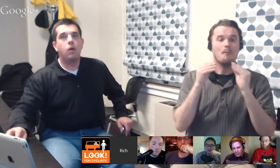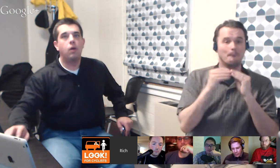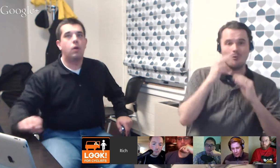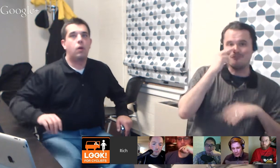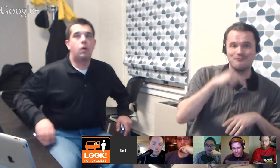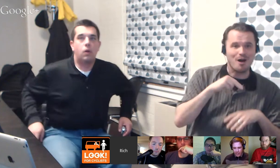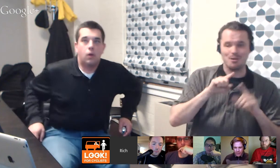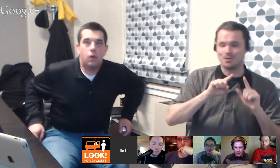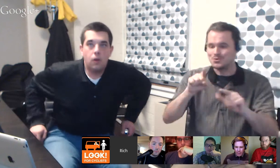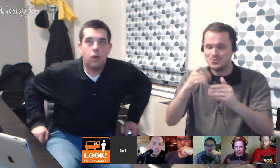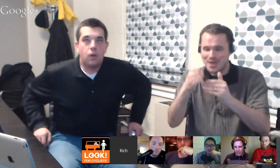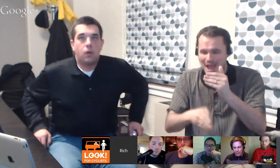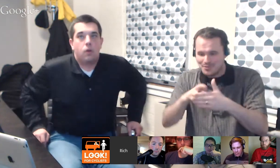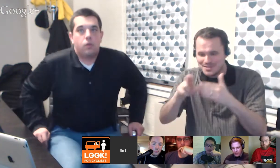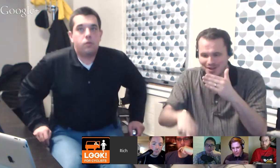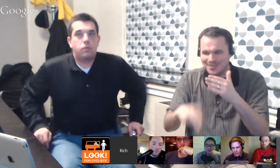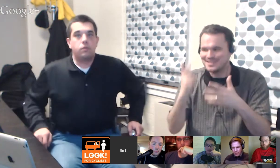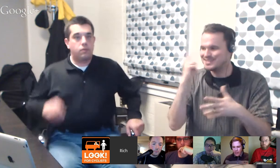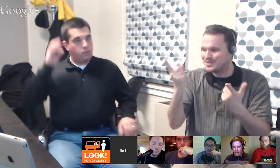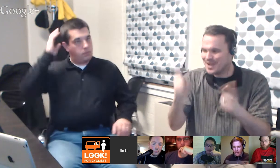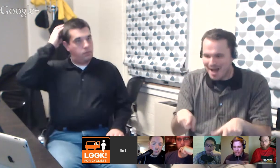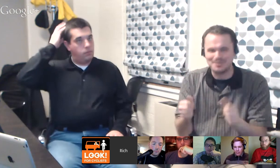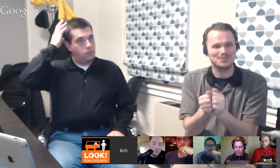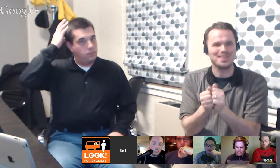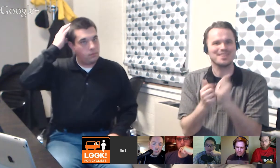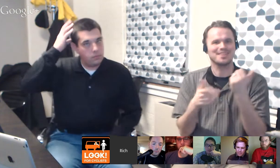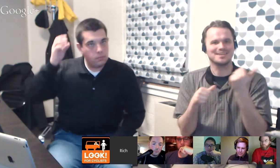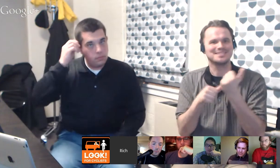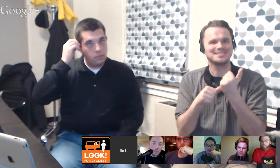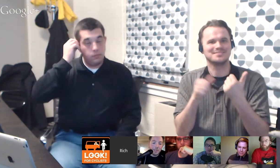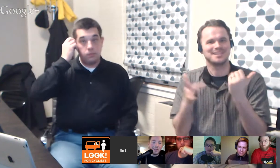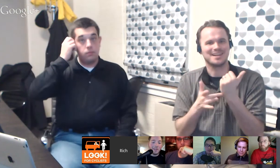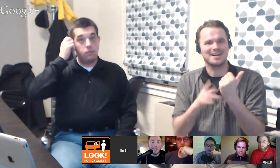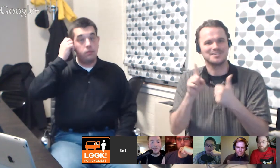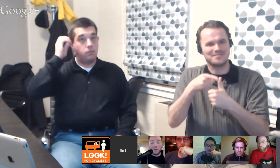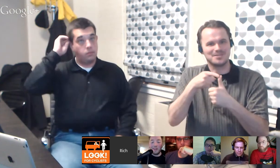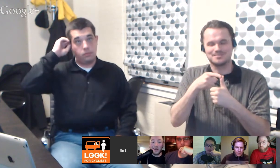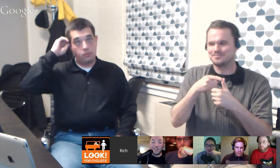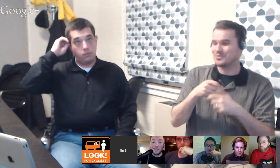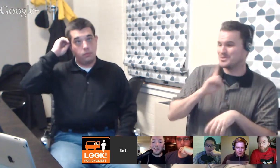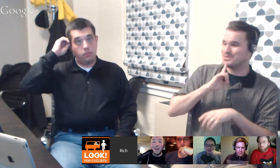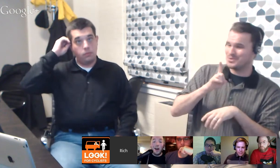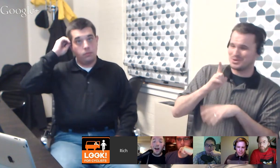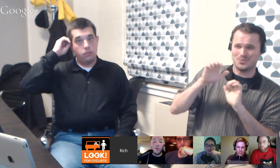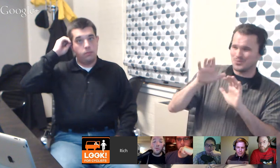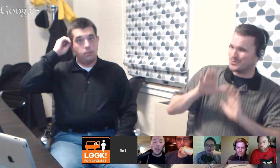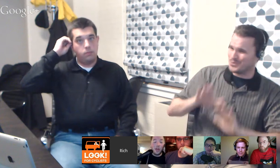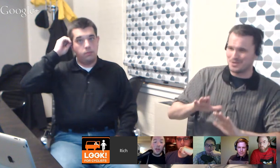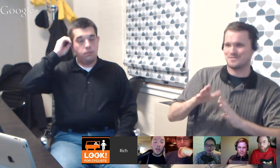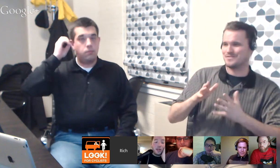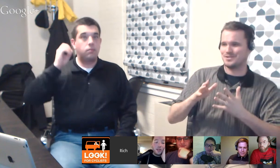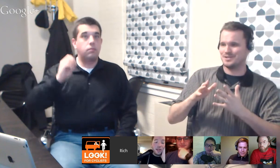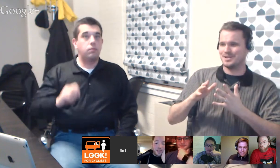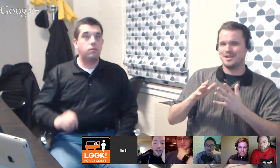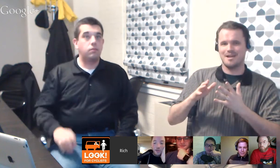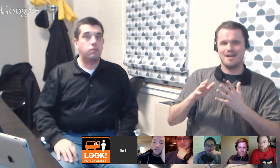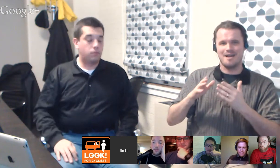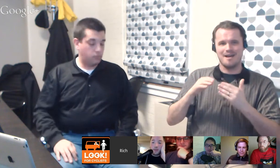end result and see what happens with assistive technology first. That's great advice. I